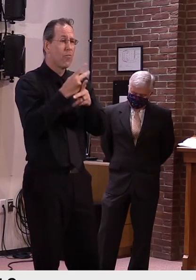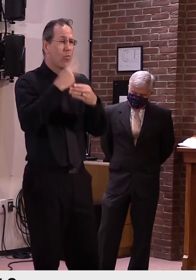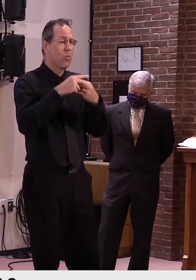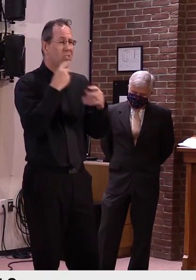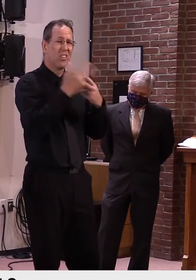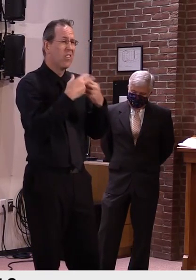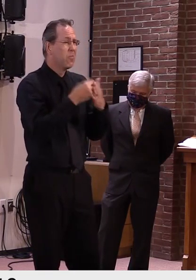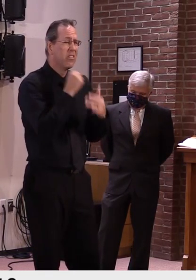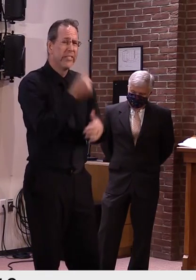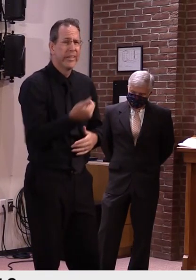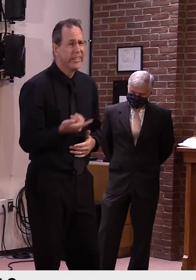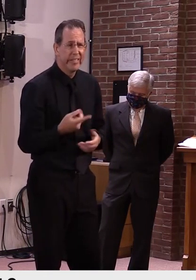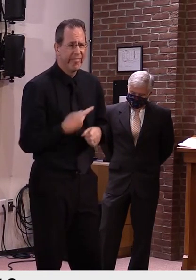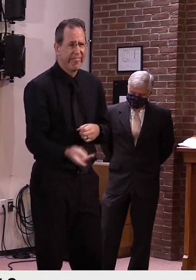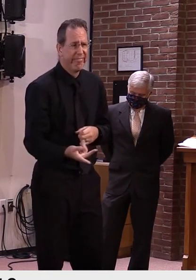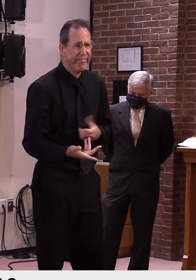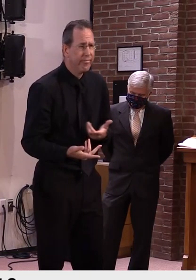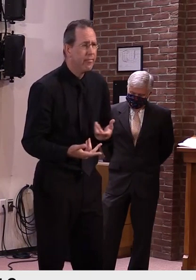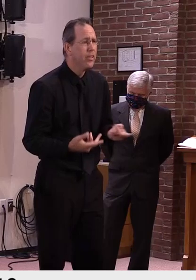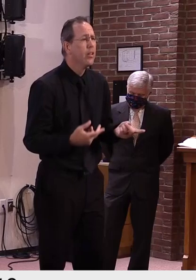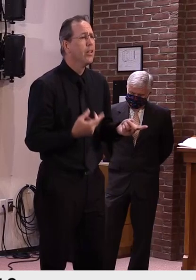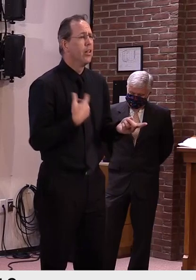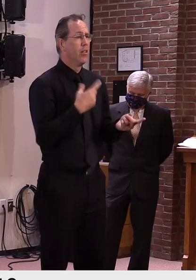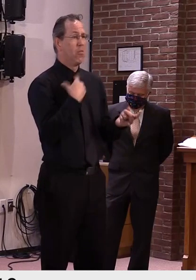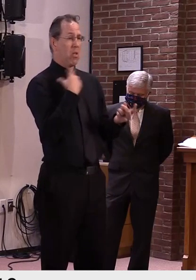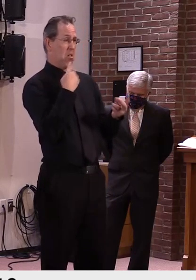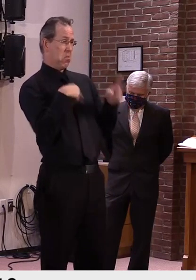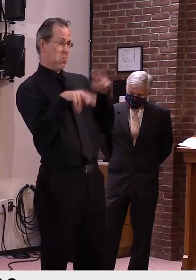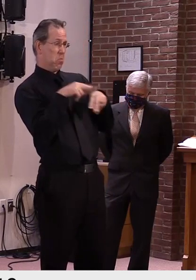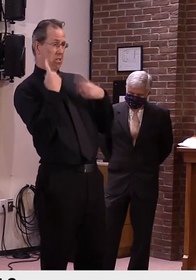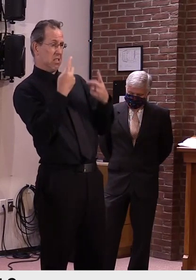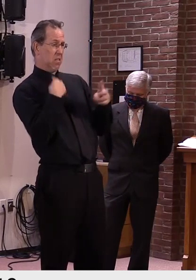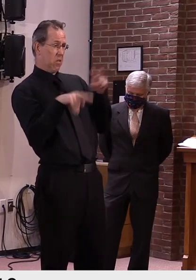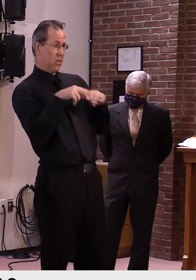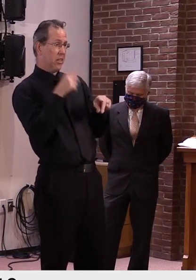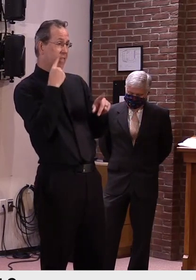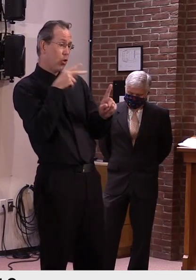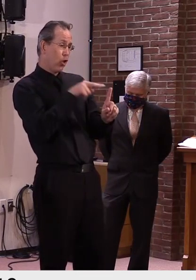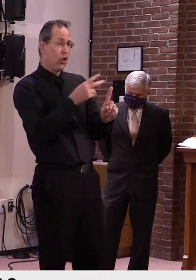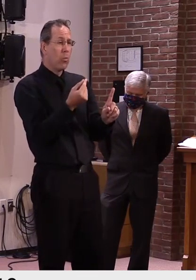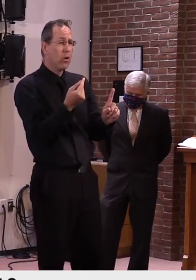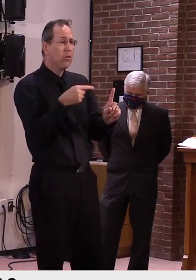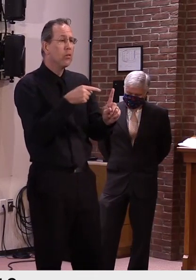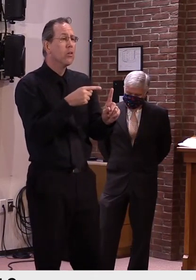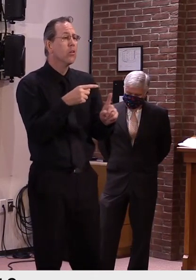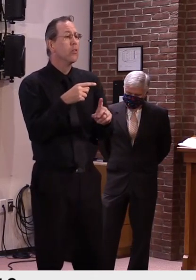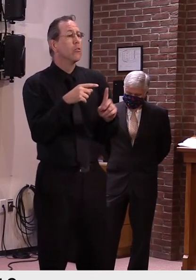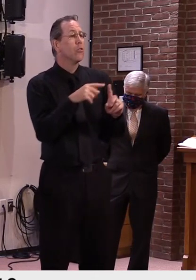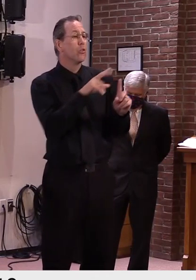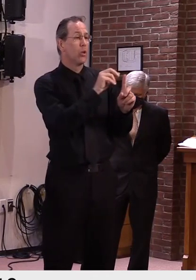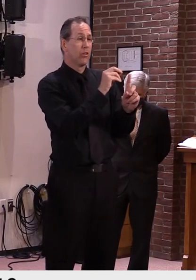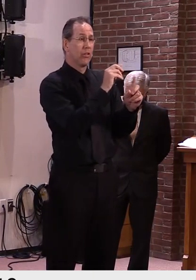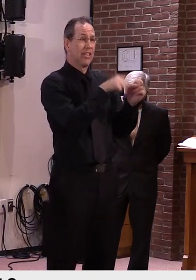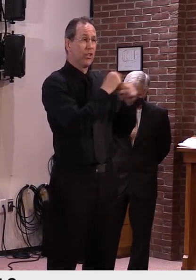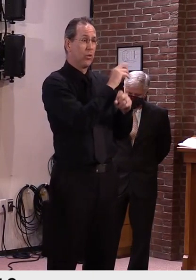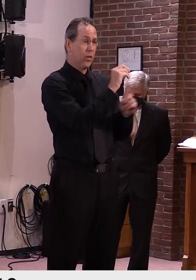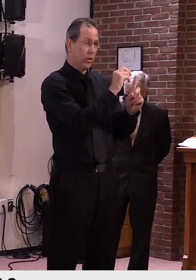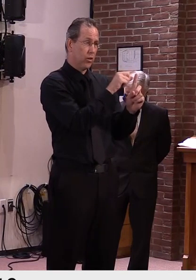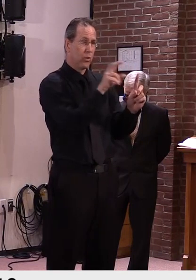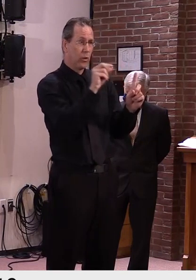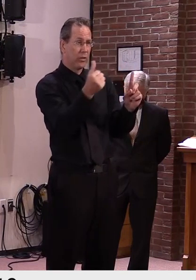performance of the Vermont hospital system in the first decade of the new millennium to the period of reform, shows